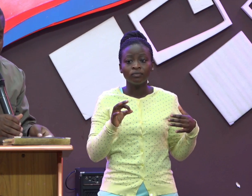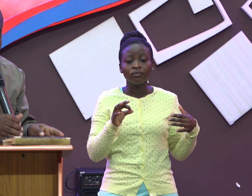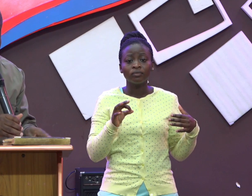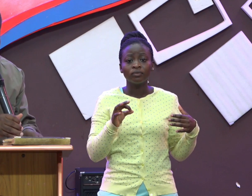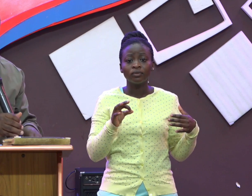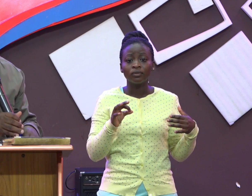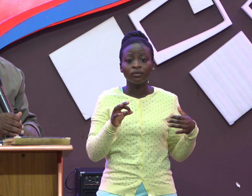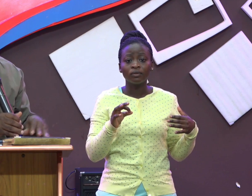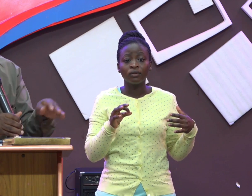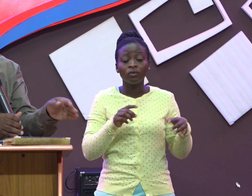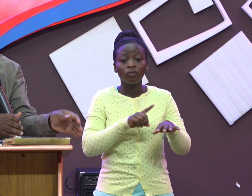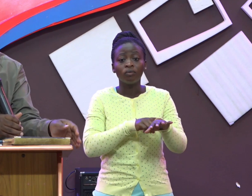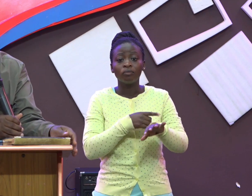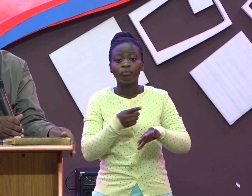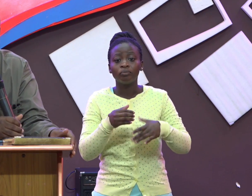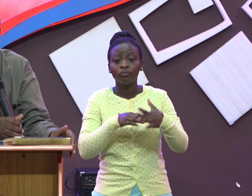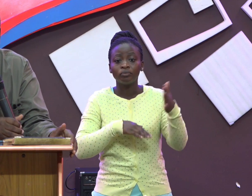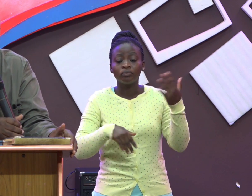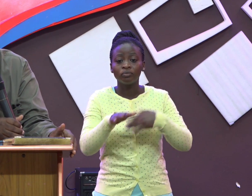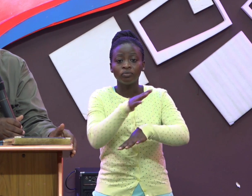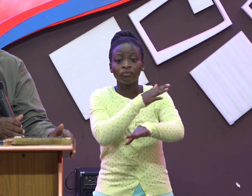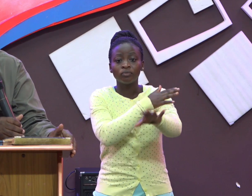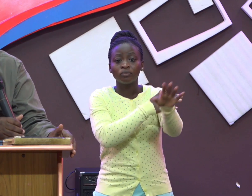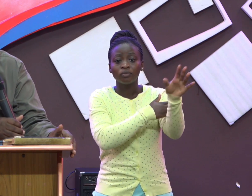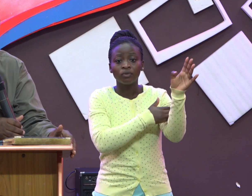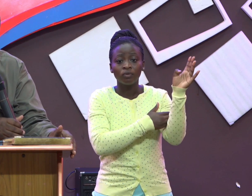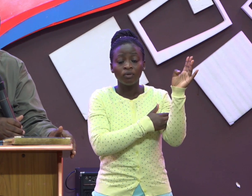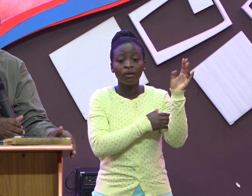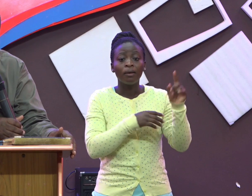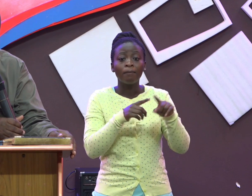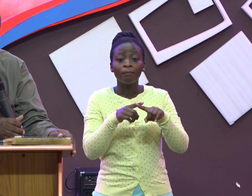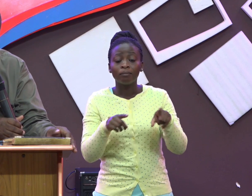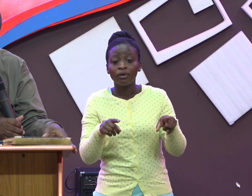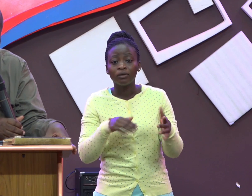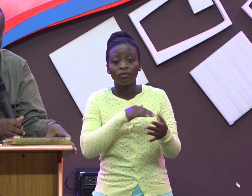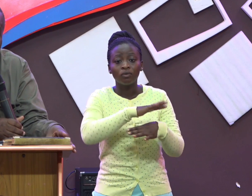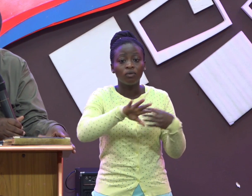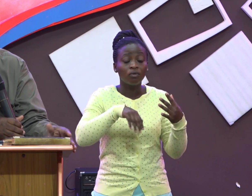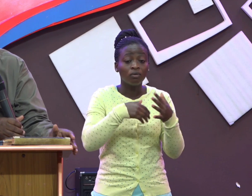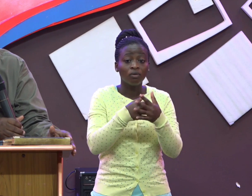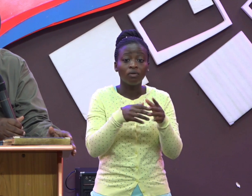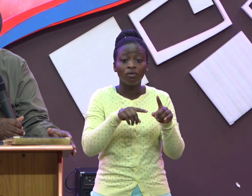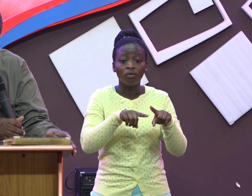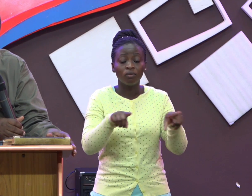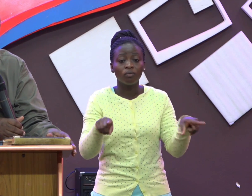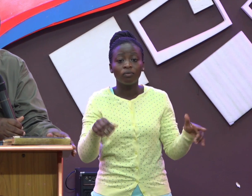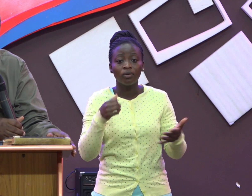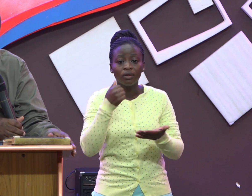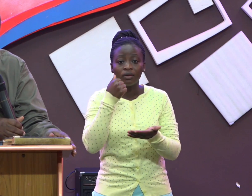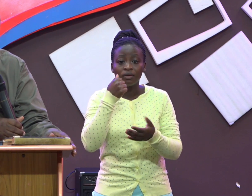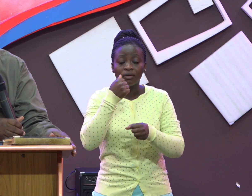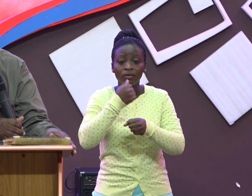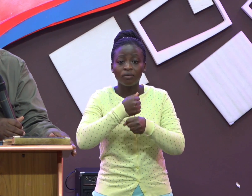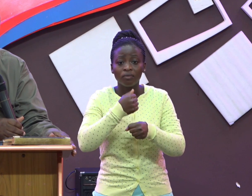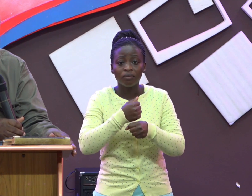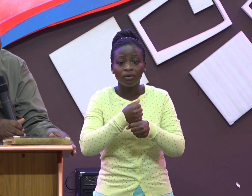we are before the Lord, but when all we are doing, they come